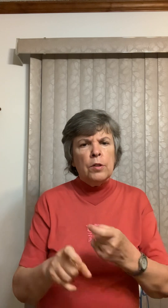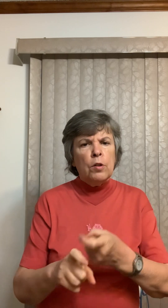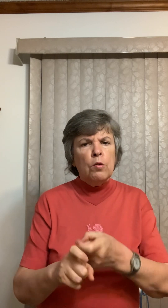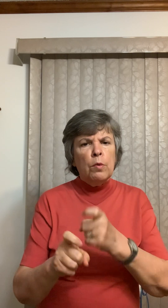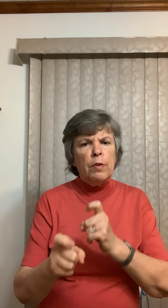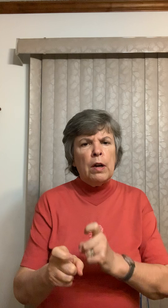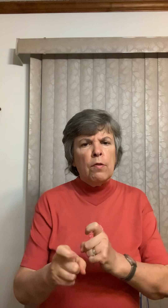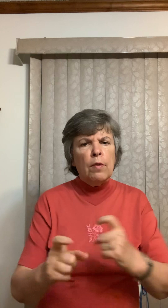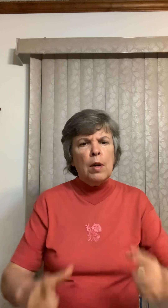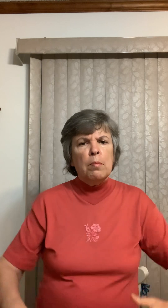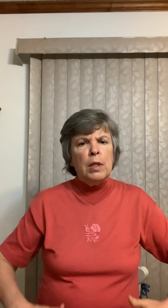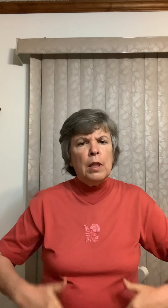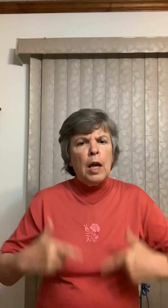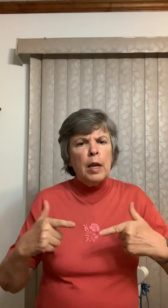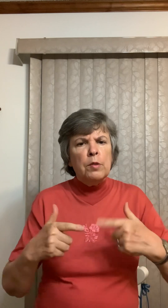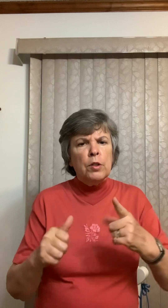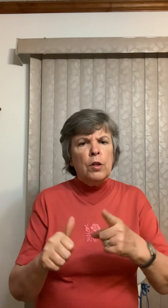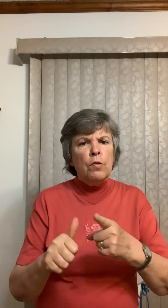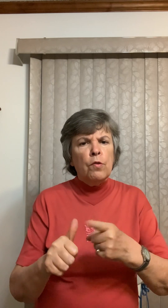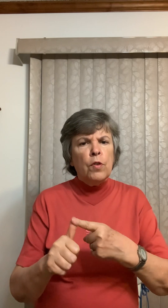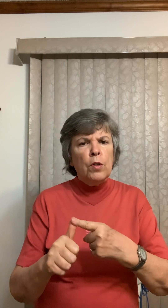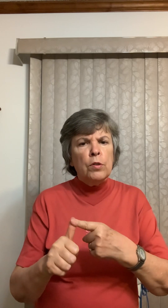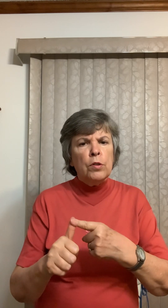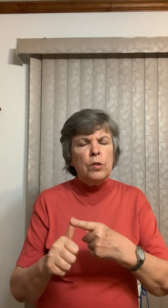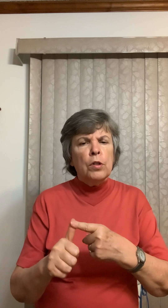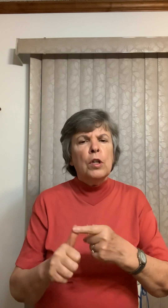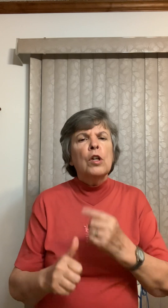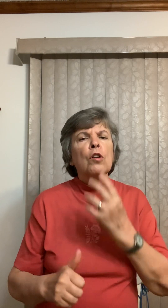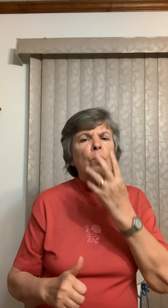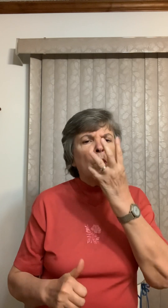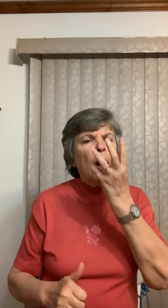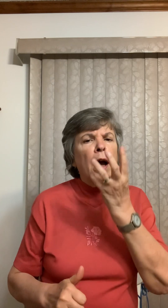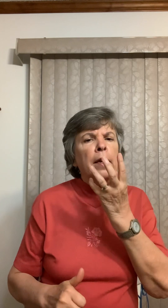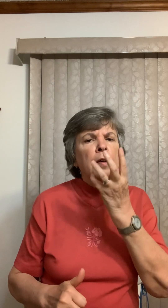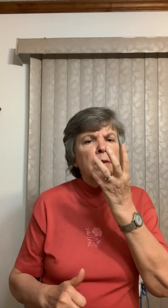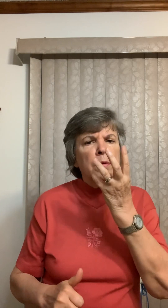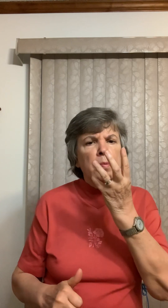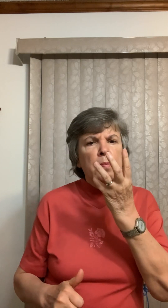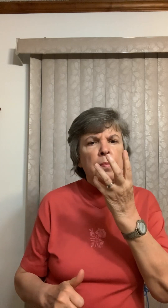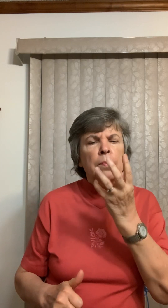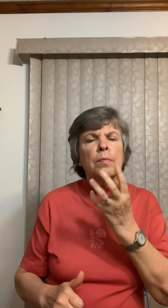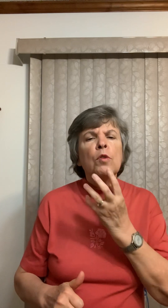so we've got from life's first cry